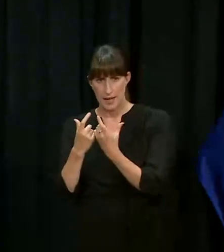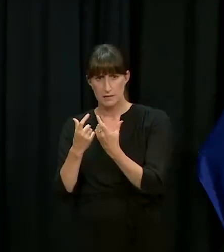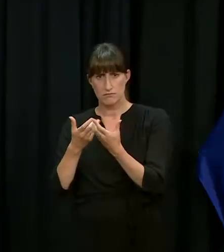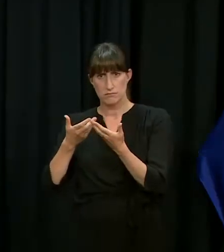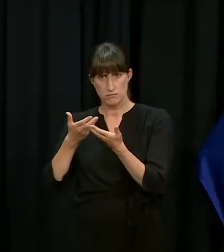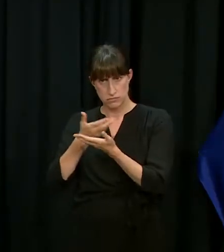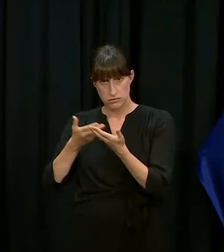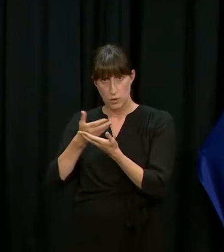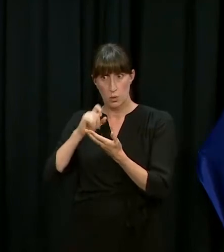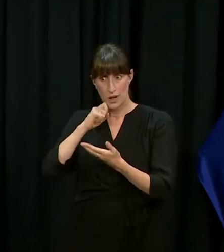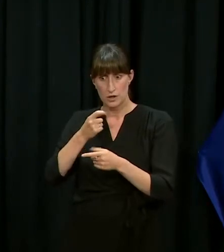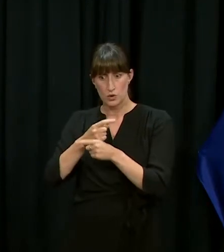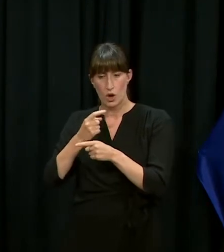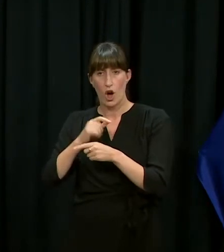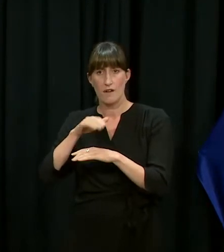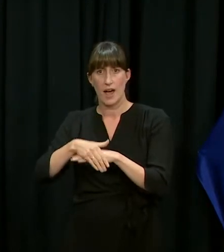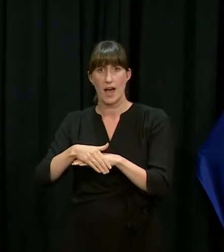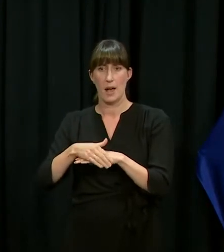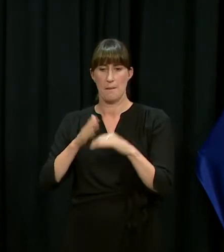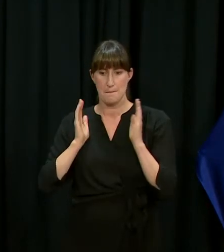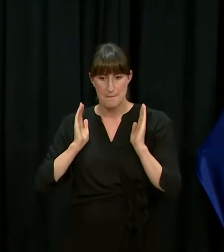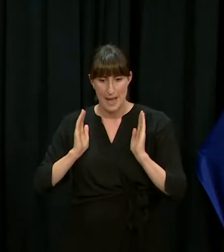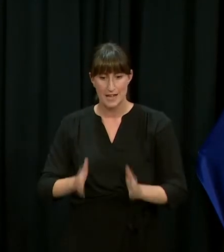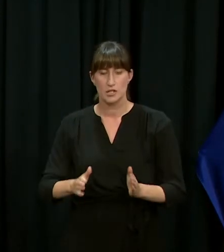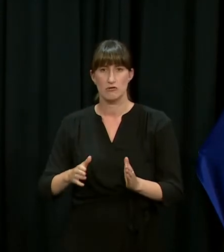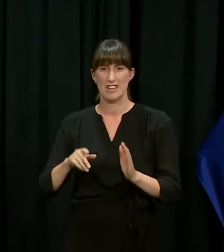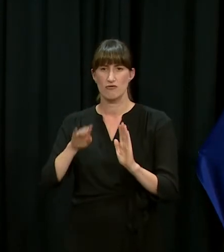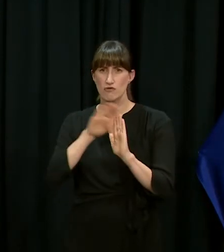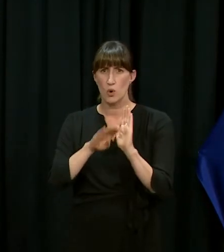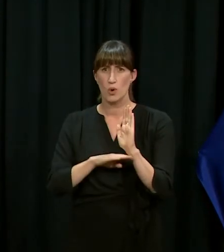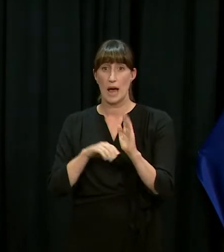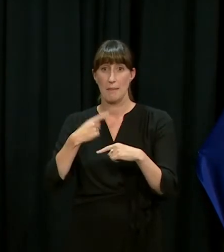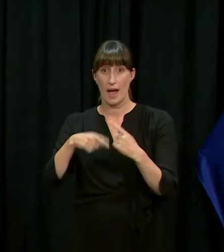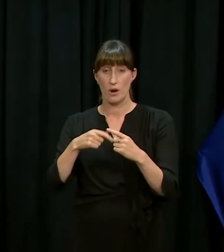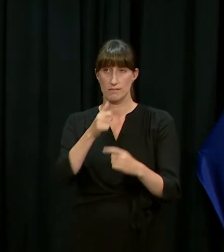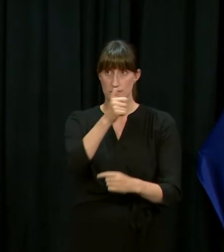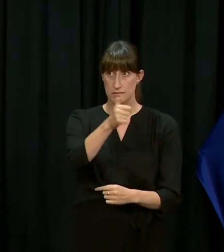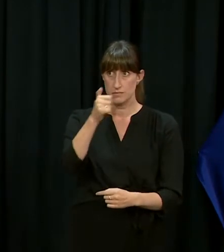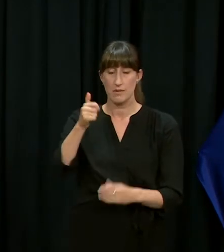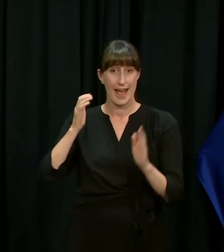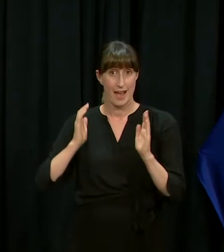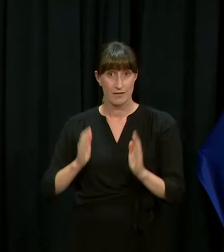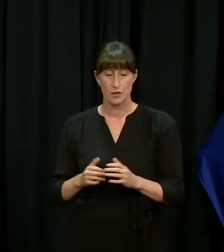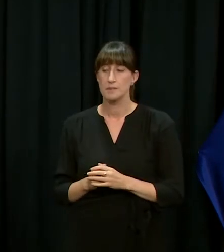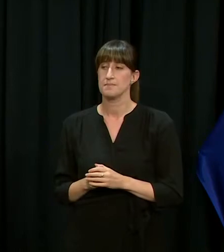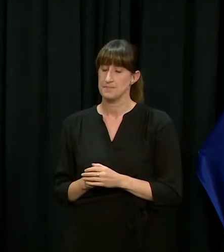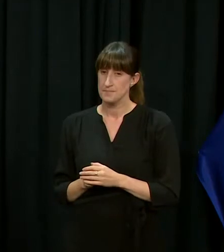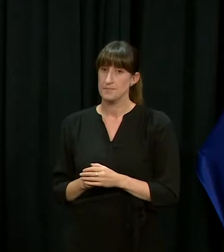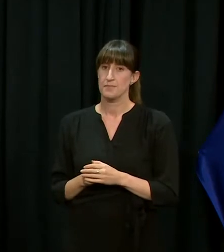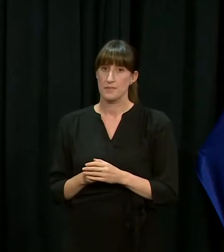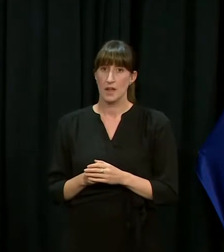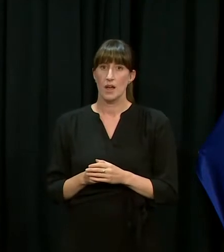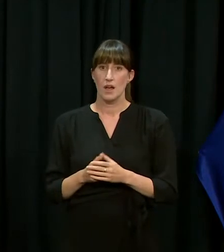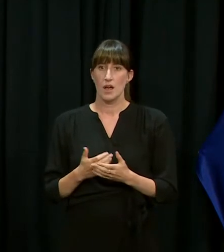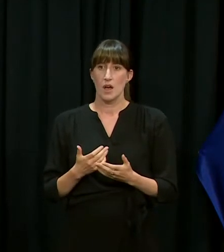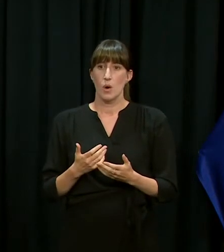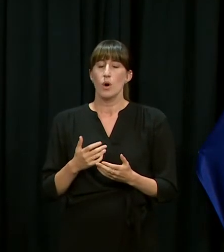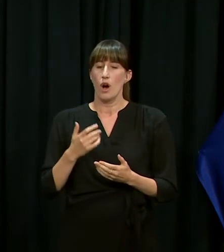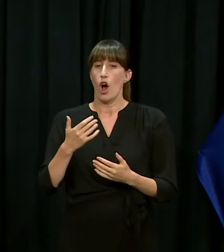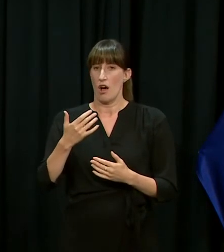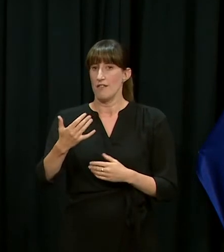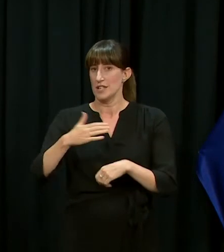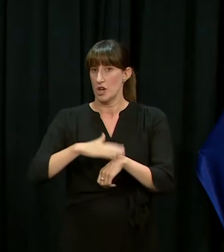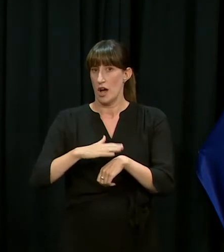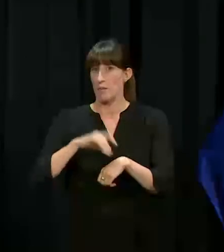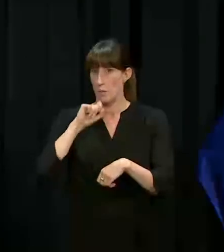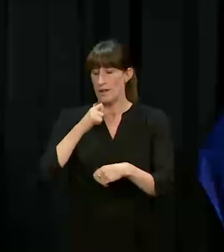for that? Once we receive advice. I mean, I think the issues have been pretty well traversed. The thing that I